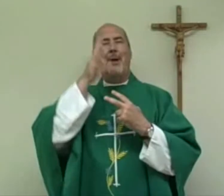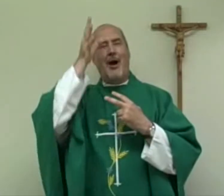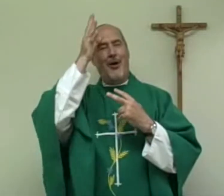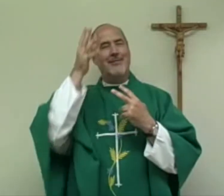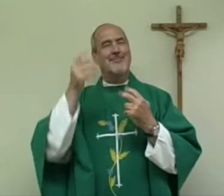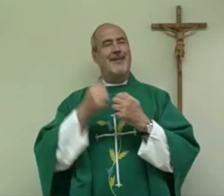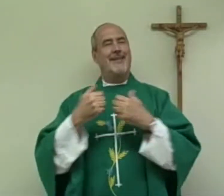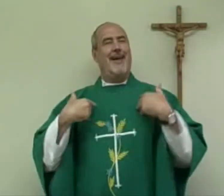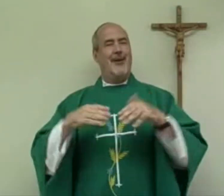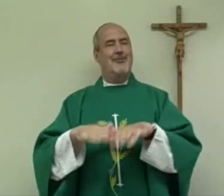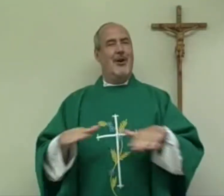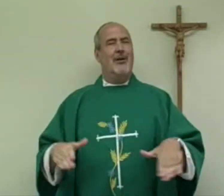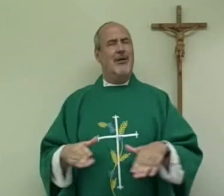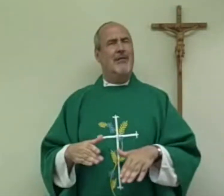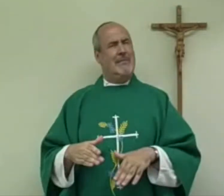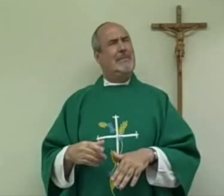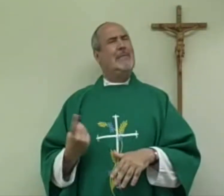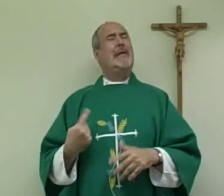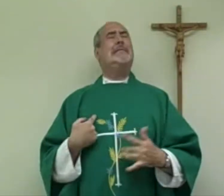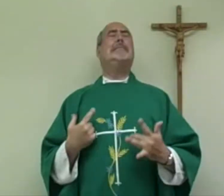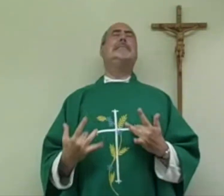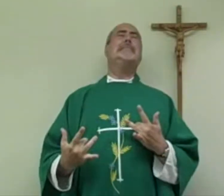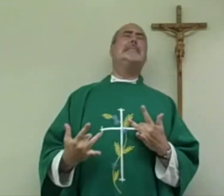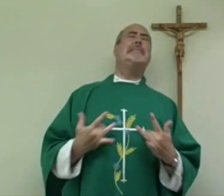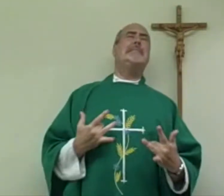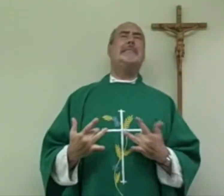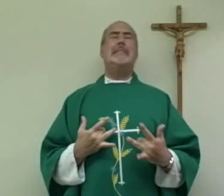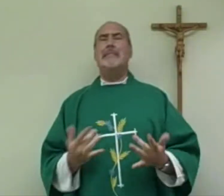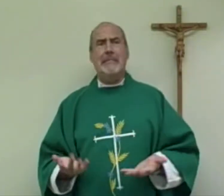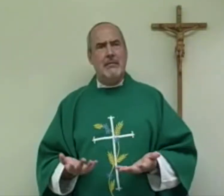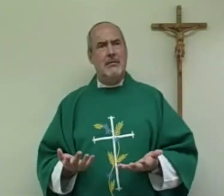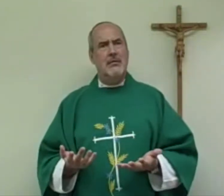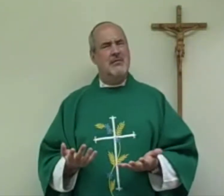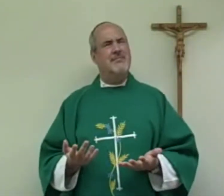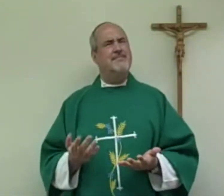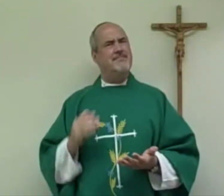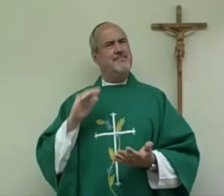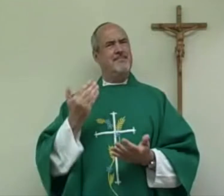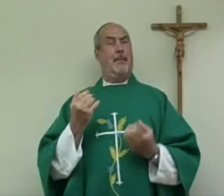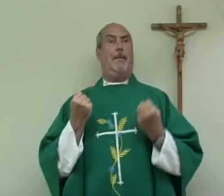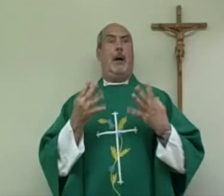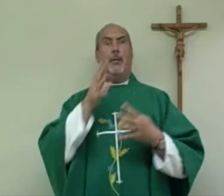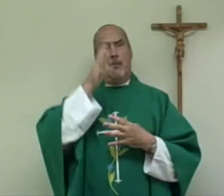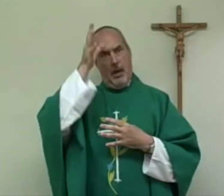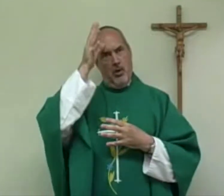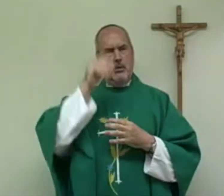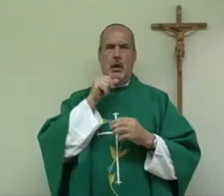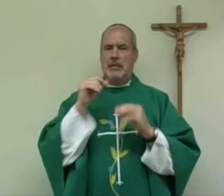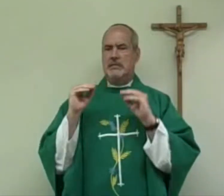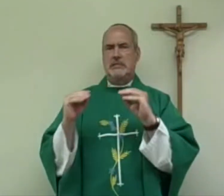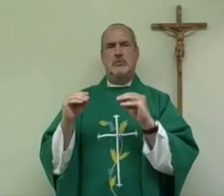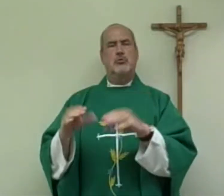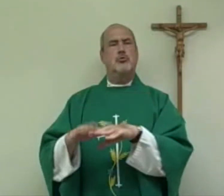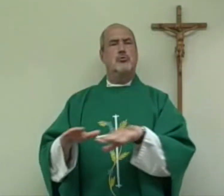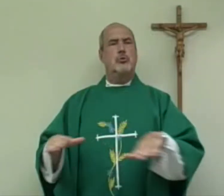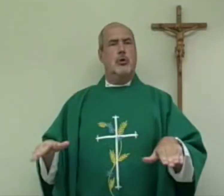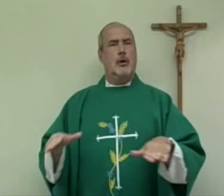Today, when I look around, I see so many parents that have young children, and I get a little concerned because so many parents are